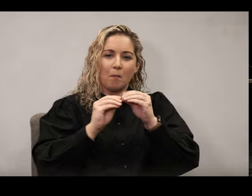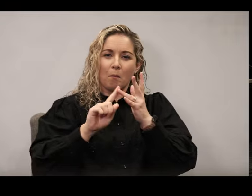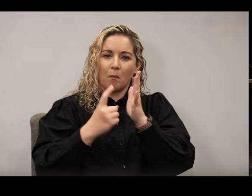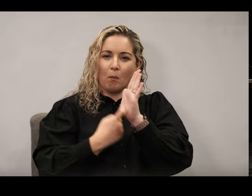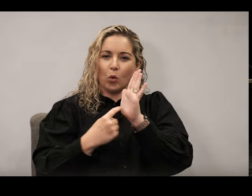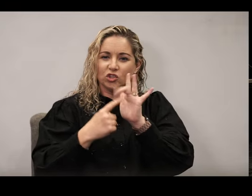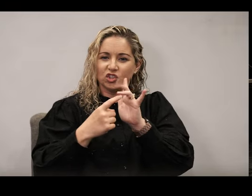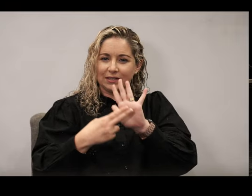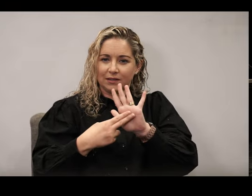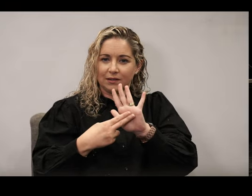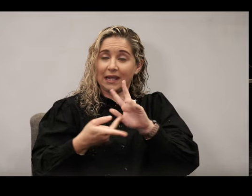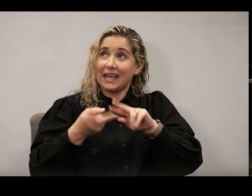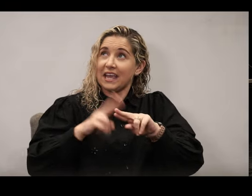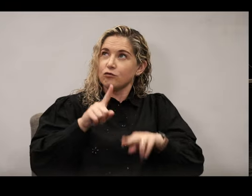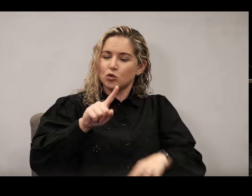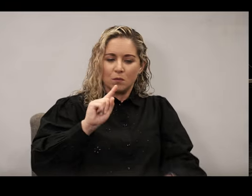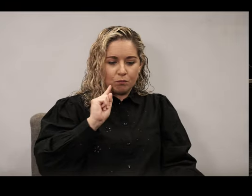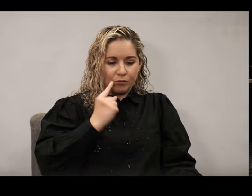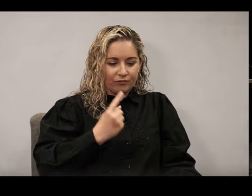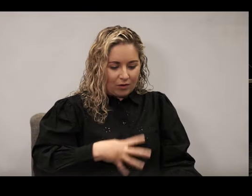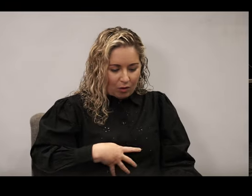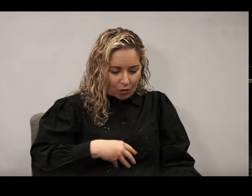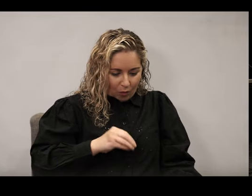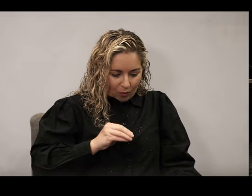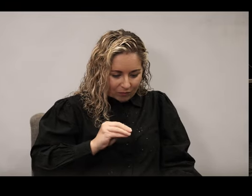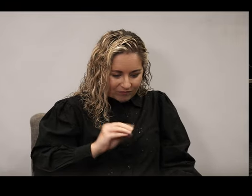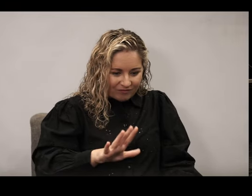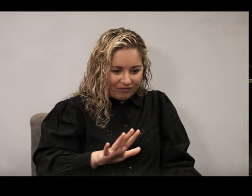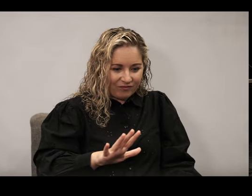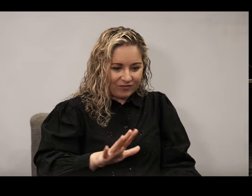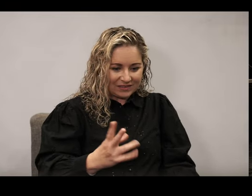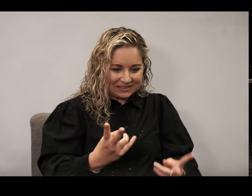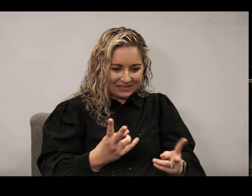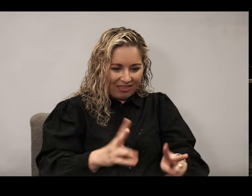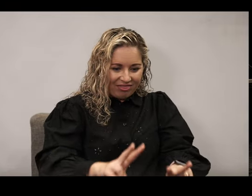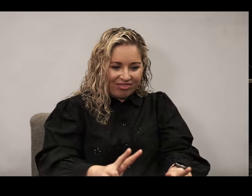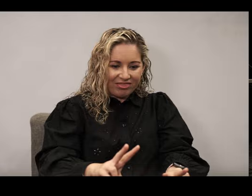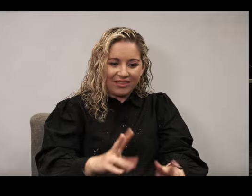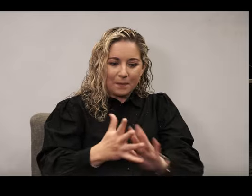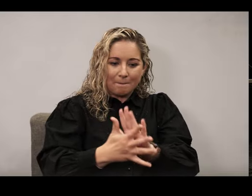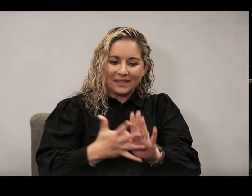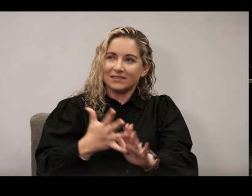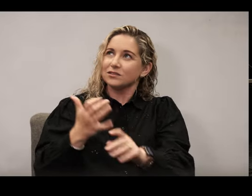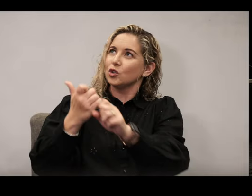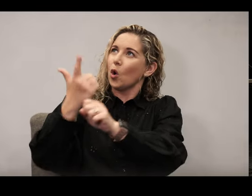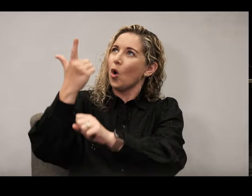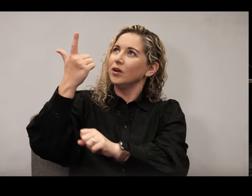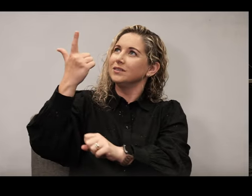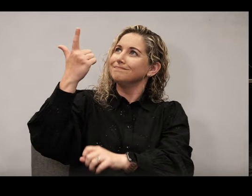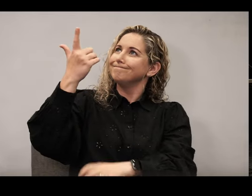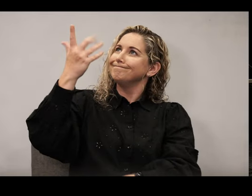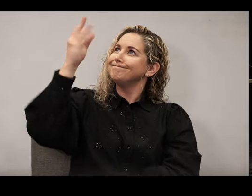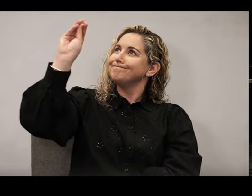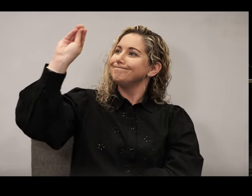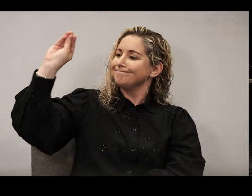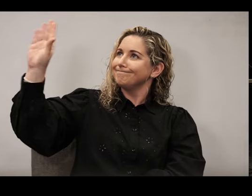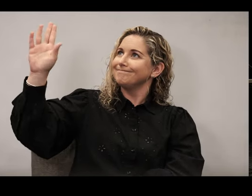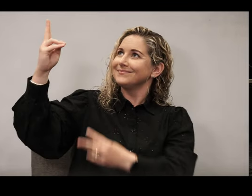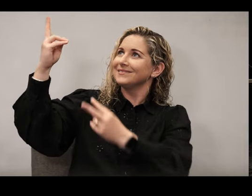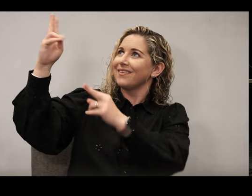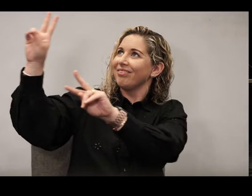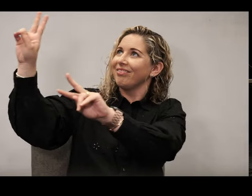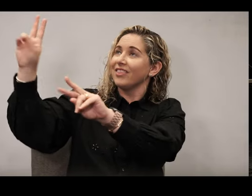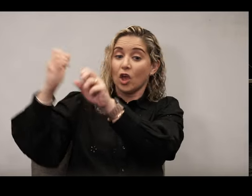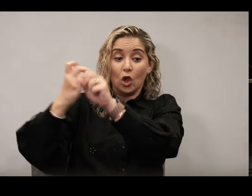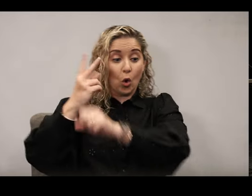to kill God's image bearer and is condemned by God. And according to the Bible, human life is life from conception. From the